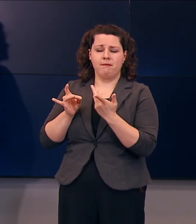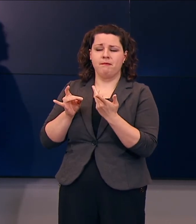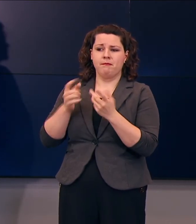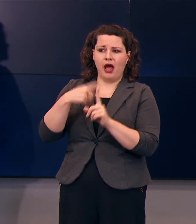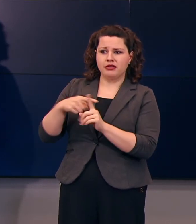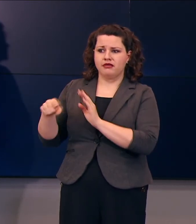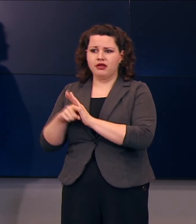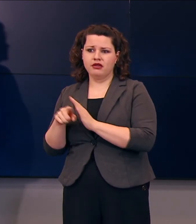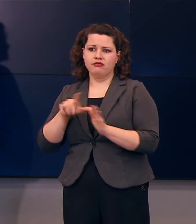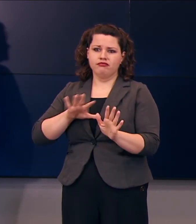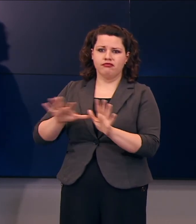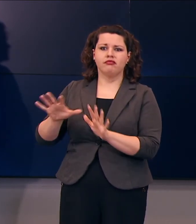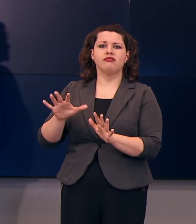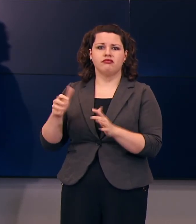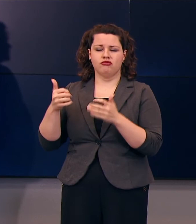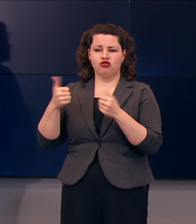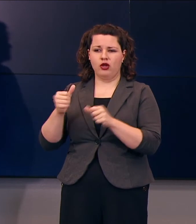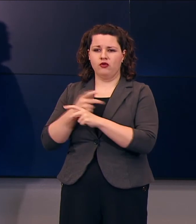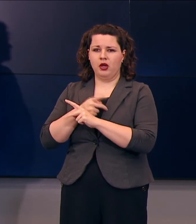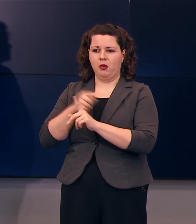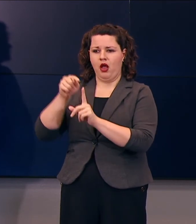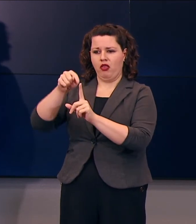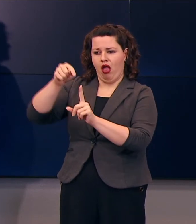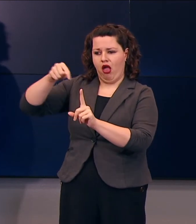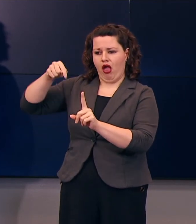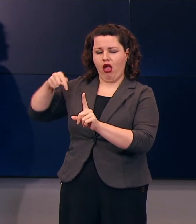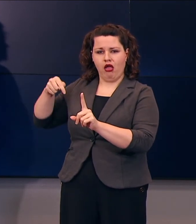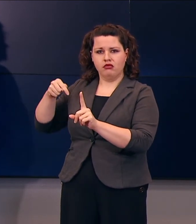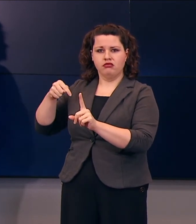and to start to do the contact tracing to start to